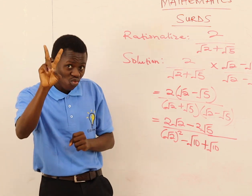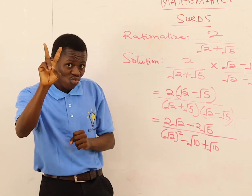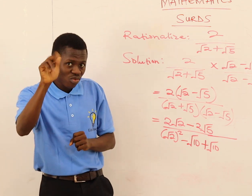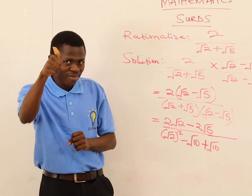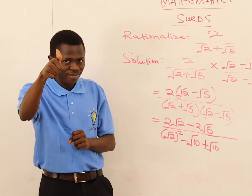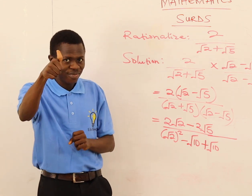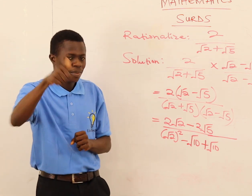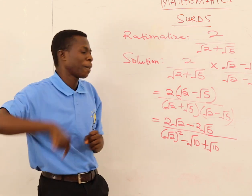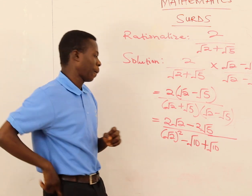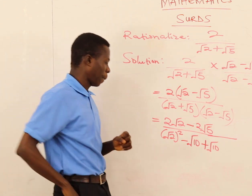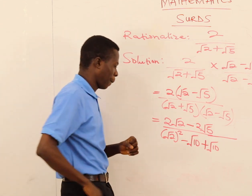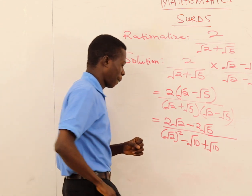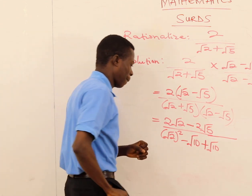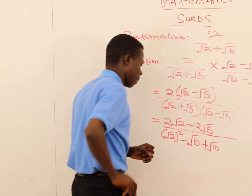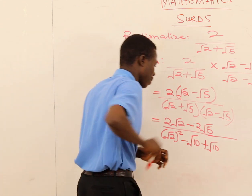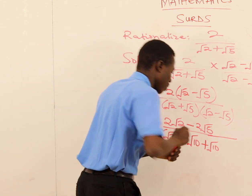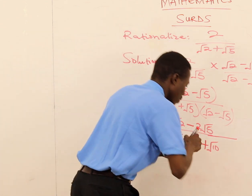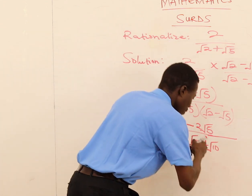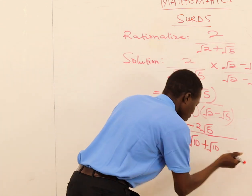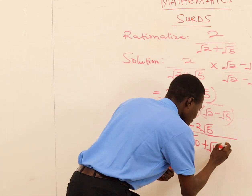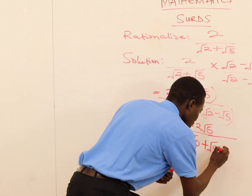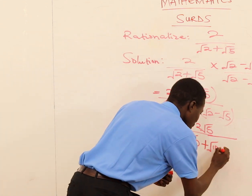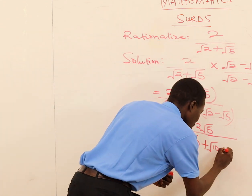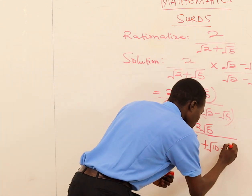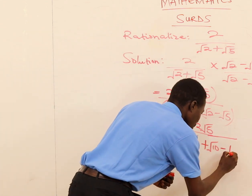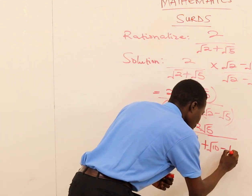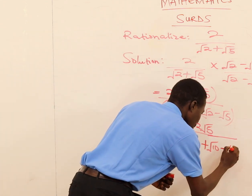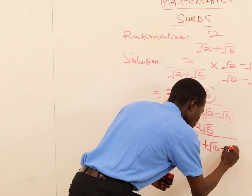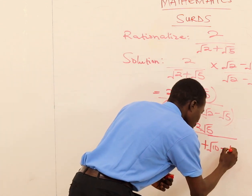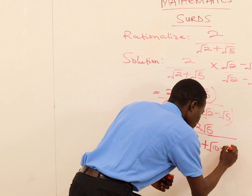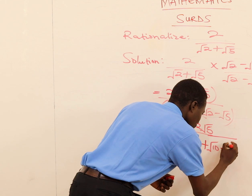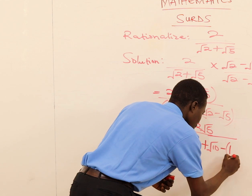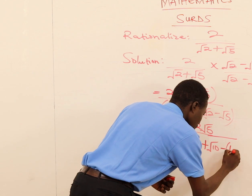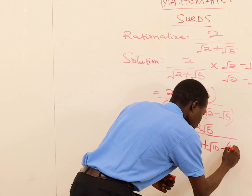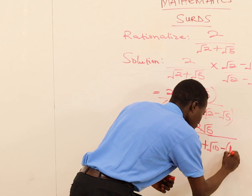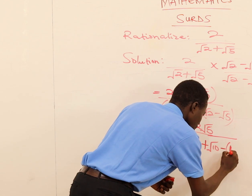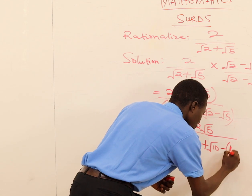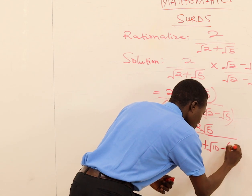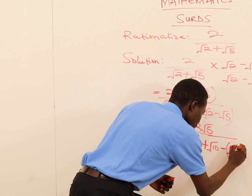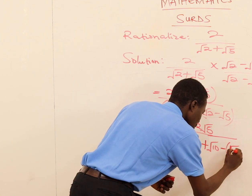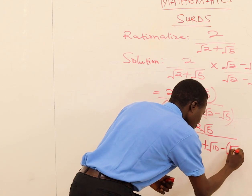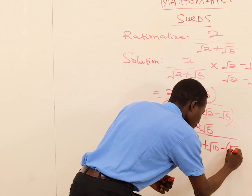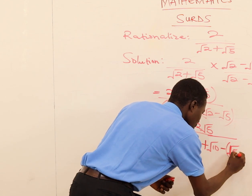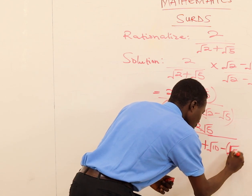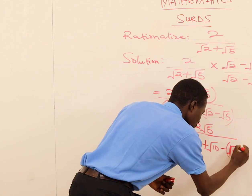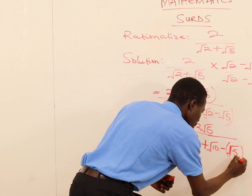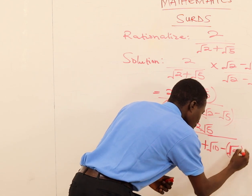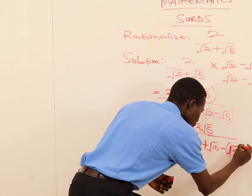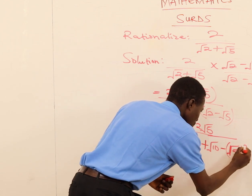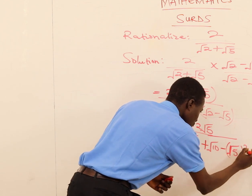we are going to have square root of 5 to the power 2. So we are going to have minus